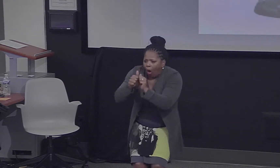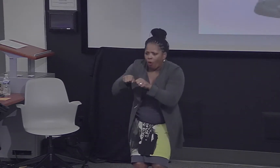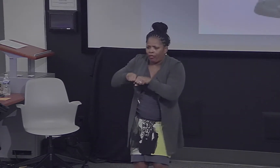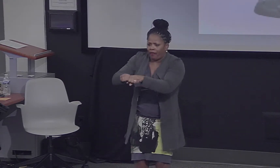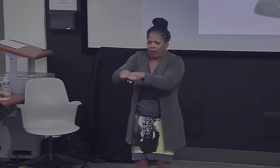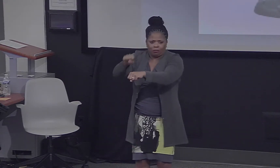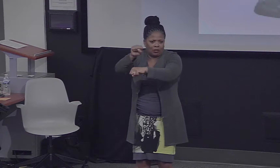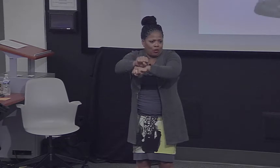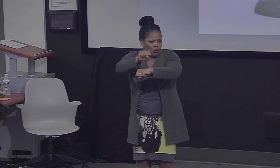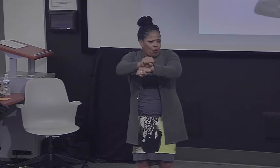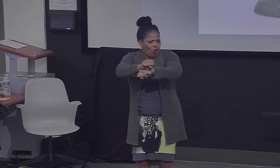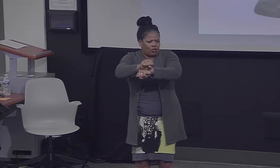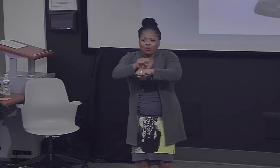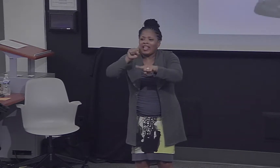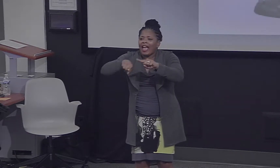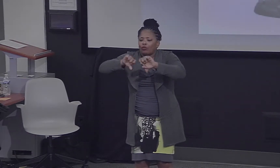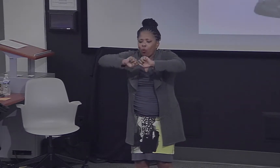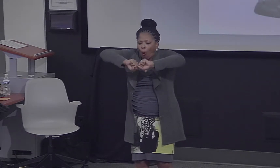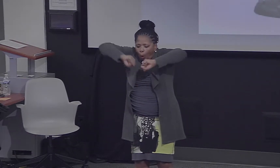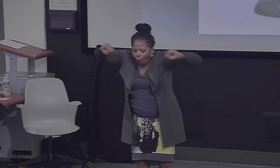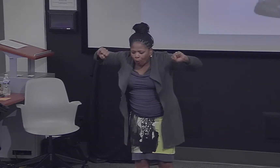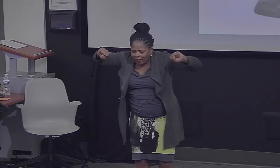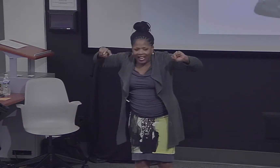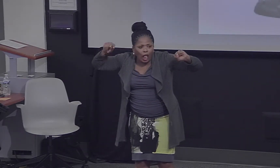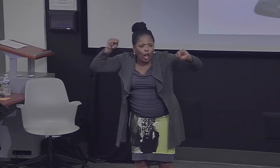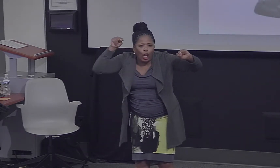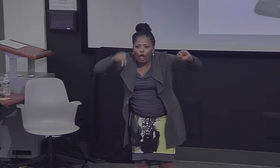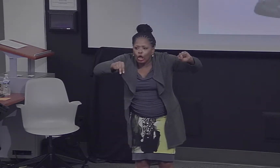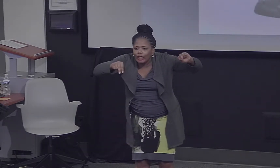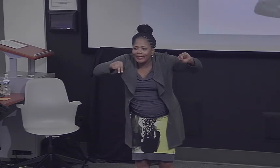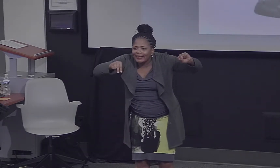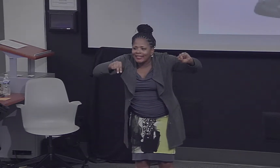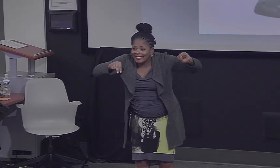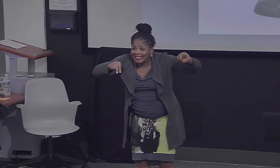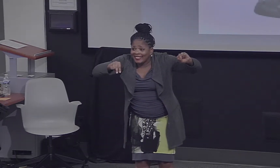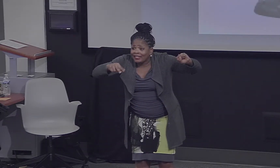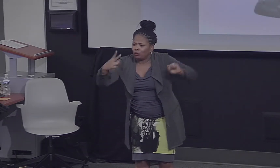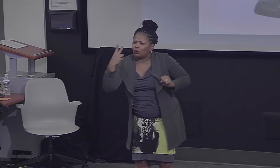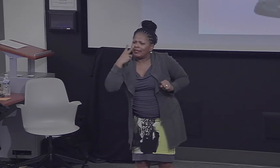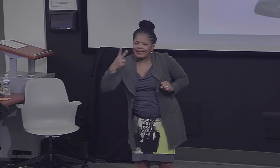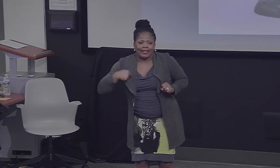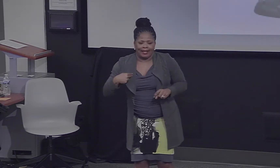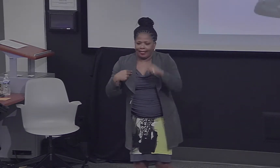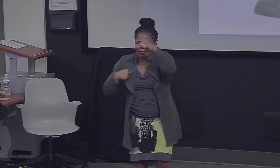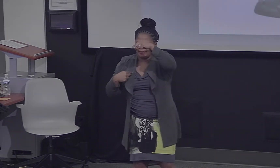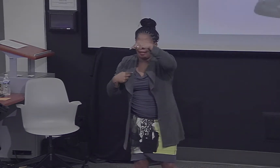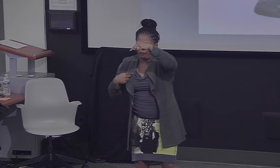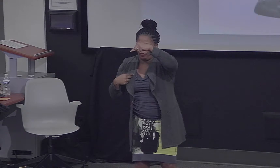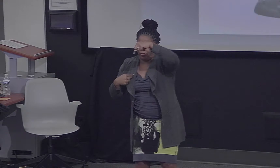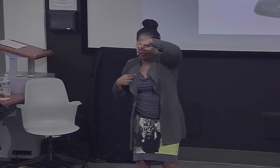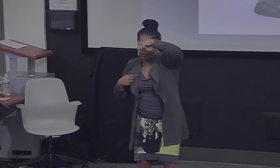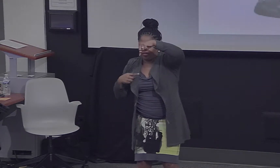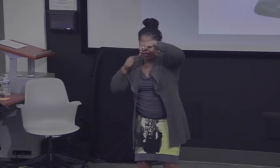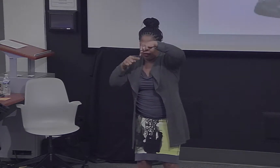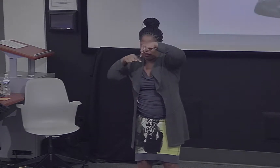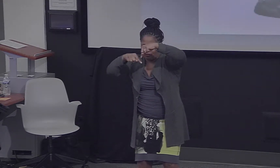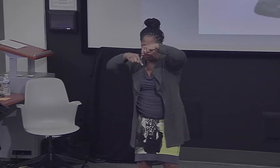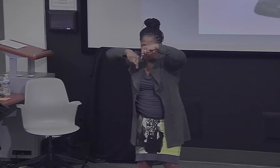But if you really want to understand the how, what's happening inside that vacuum cleaner, you'd have to take it apart, open it